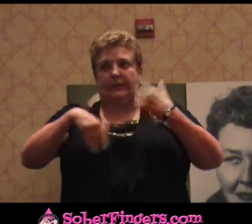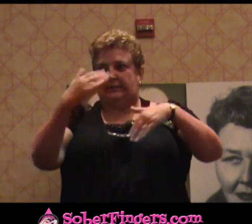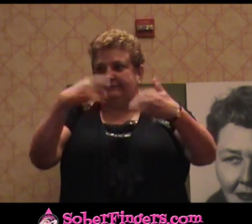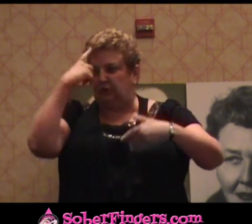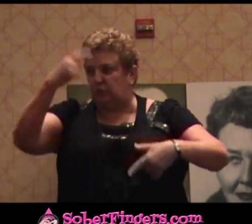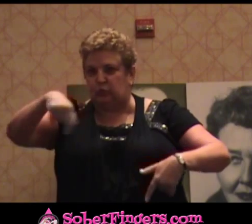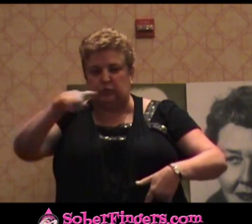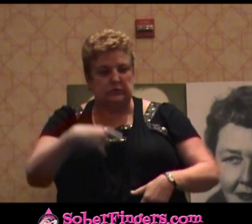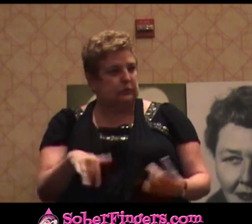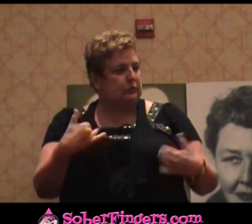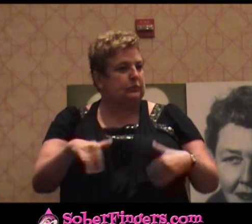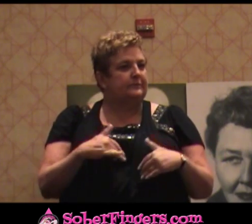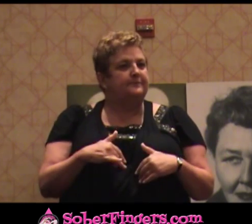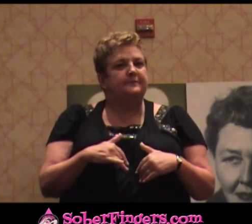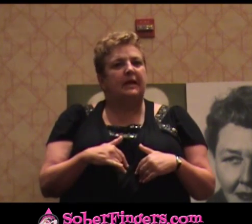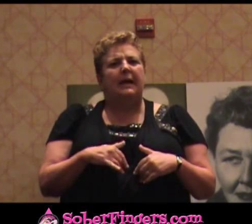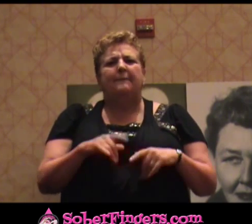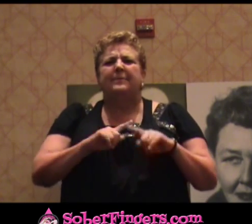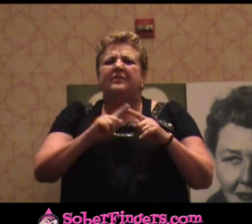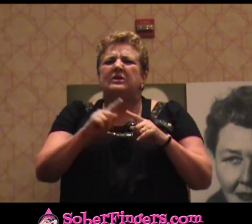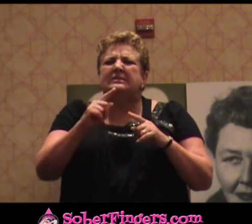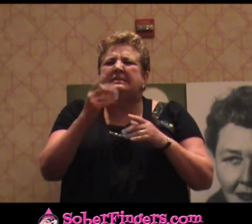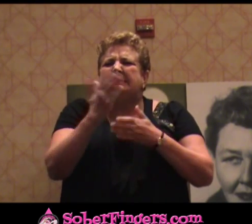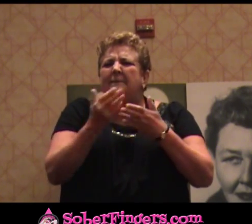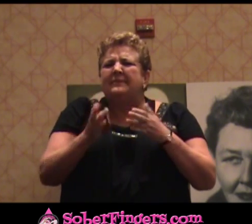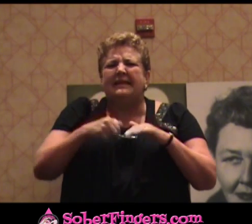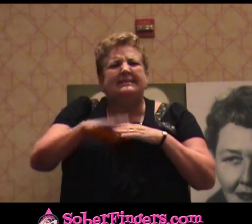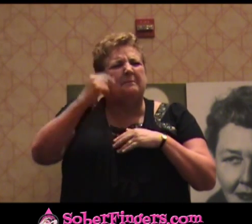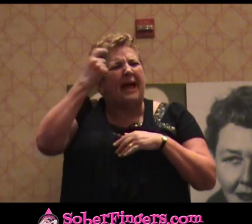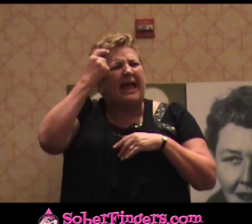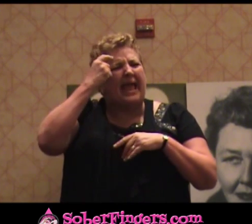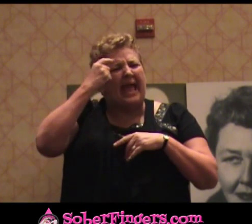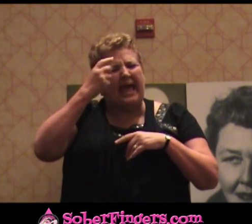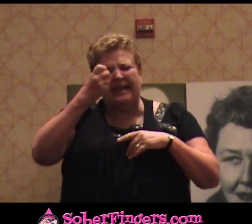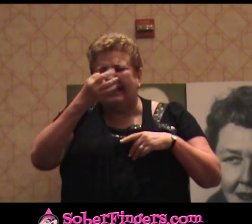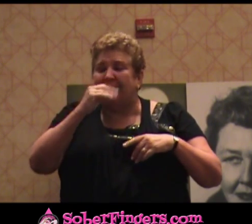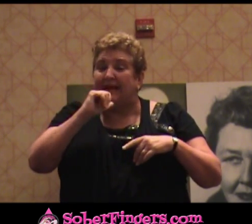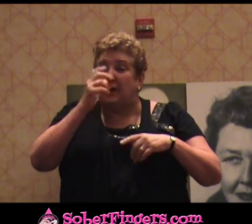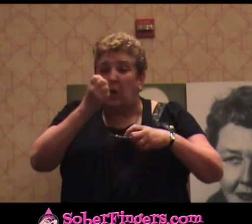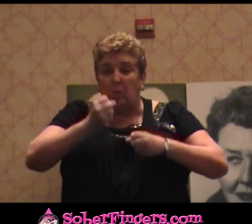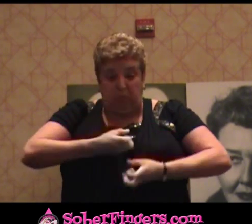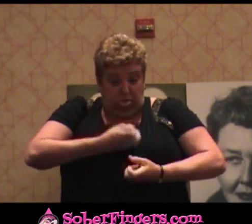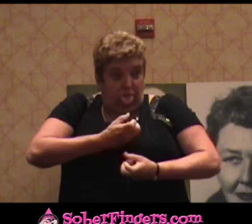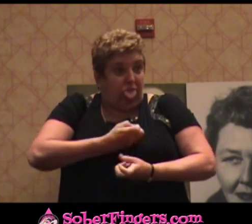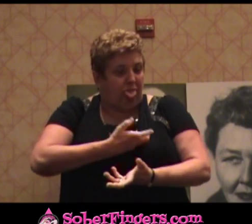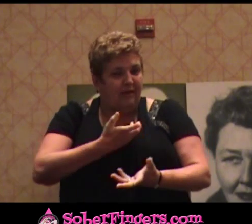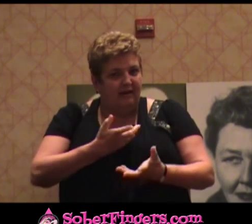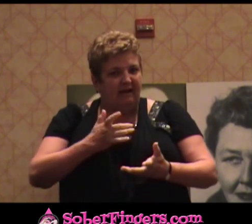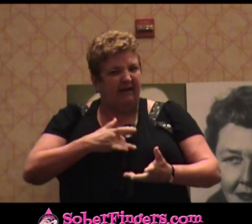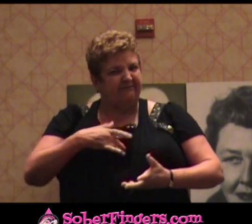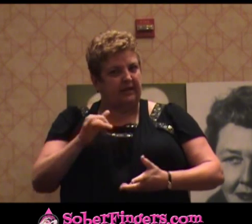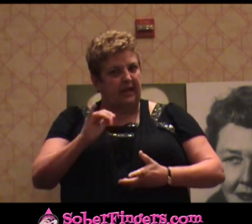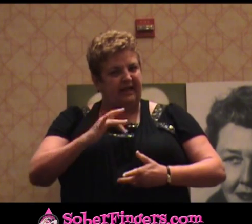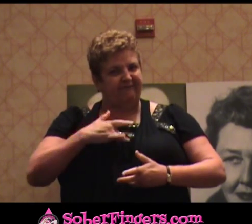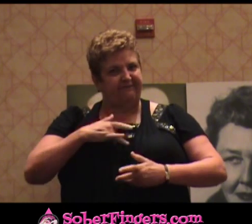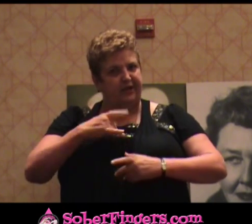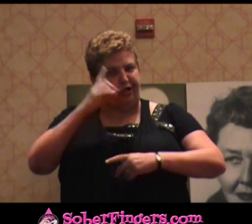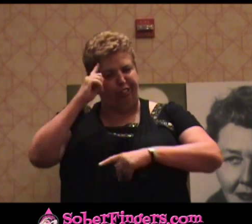I always got to get certain things out of my head, because if not, it blocks me from the sunlight of the Spirit. That's kind of the way I look at it. There's some things going on